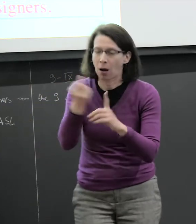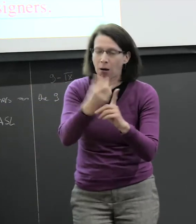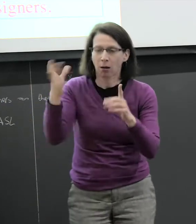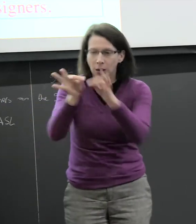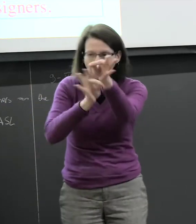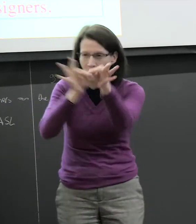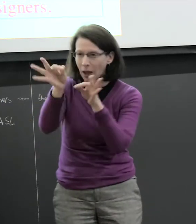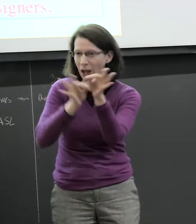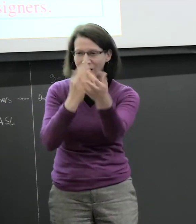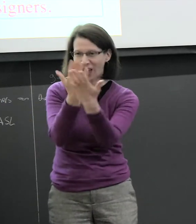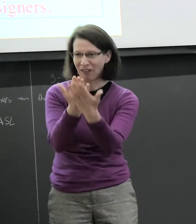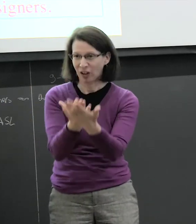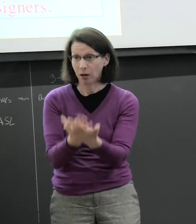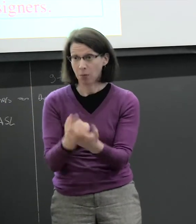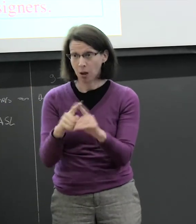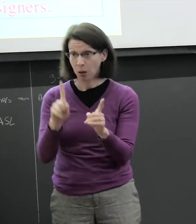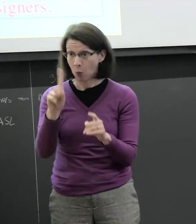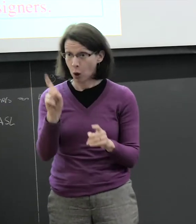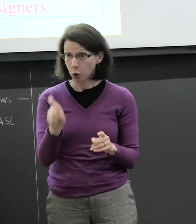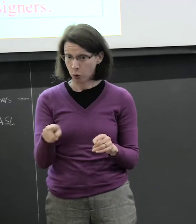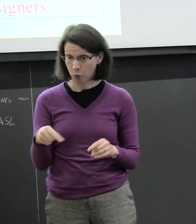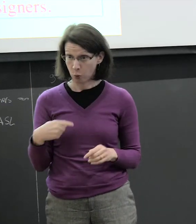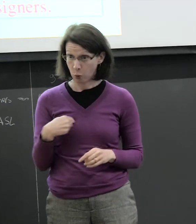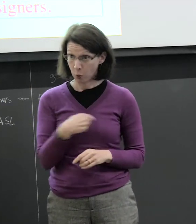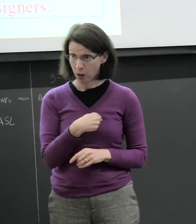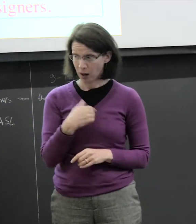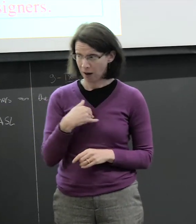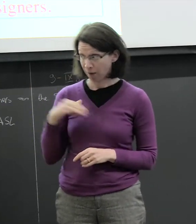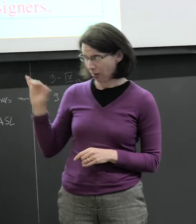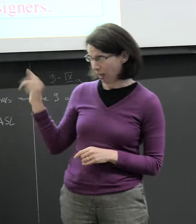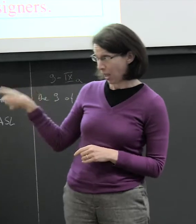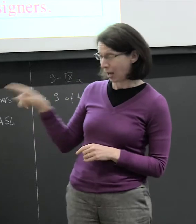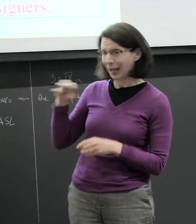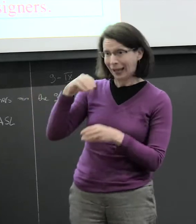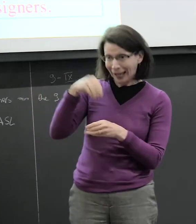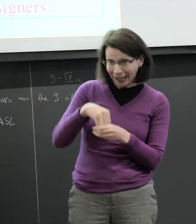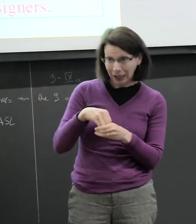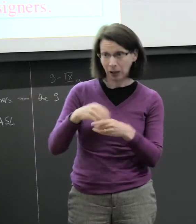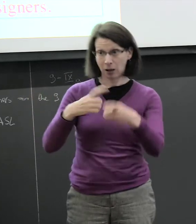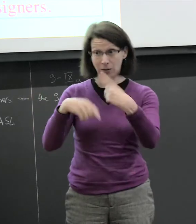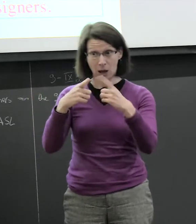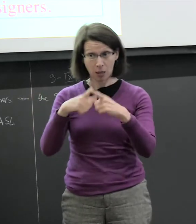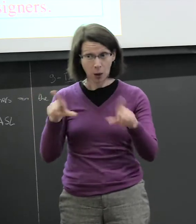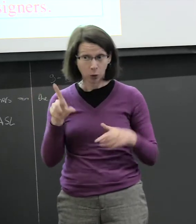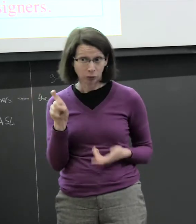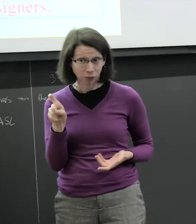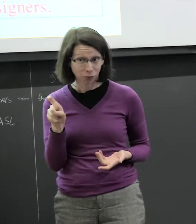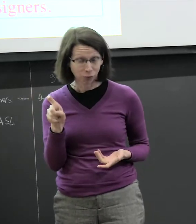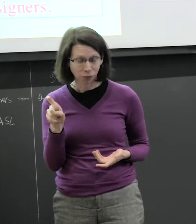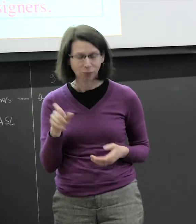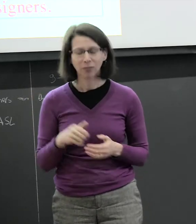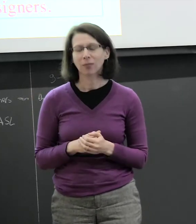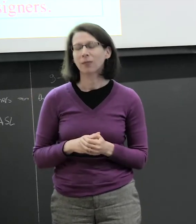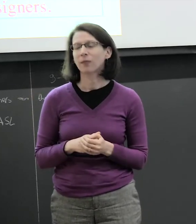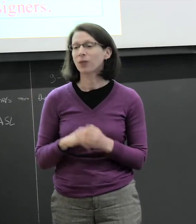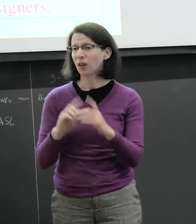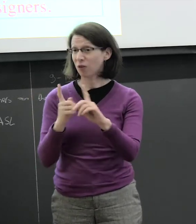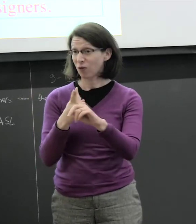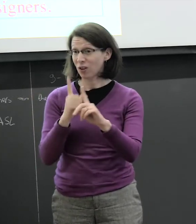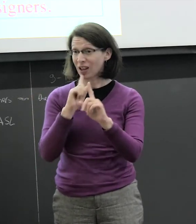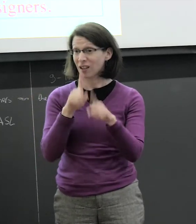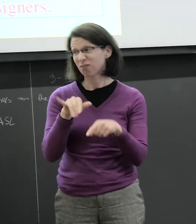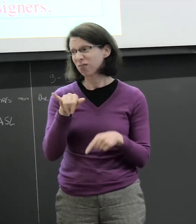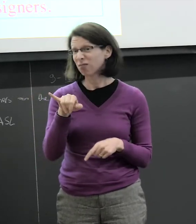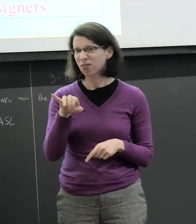is whether we have this in sign language. So the first answer